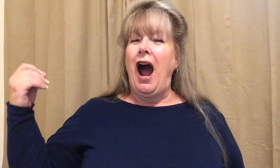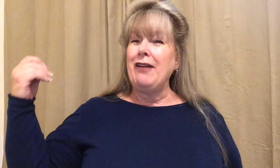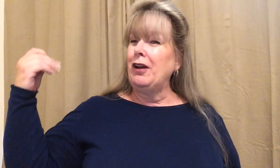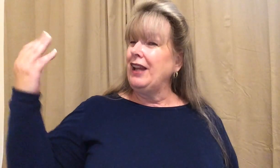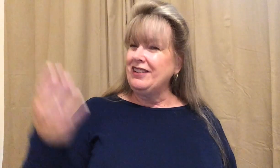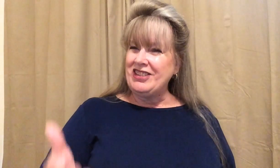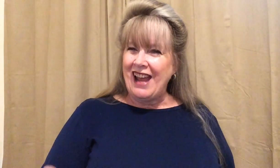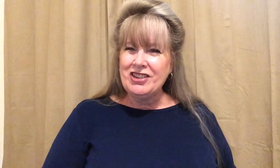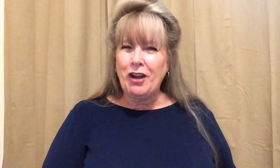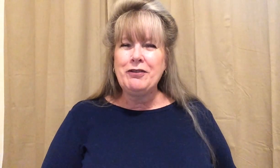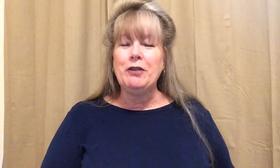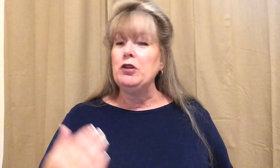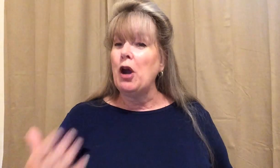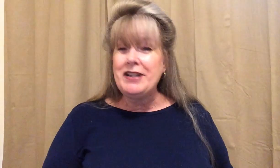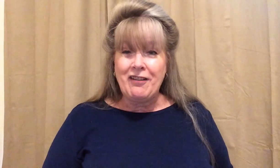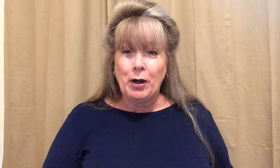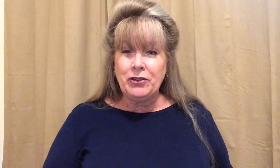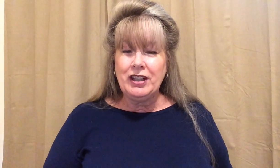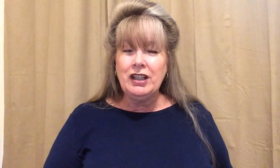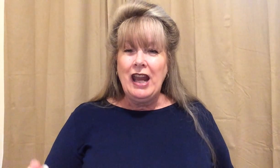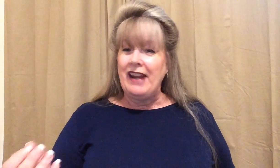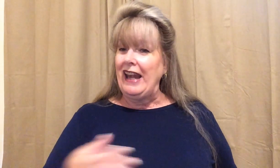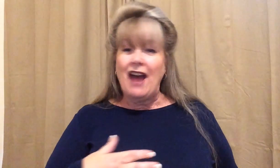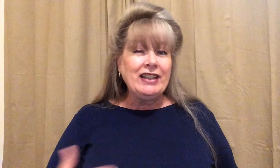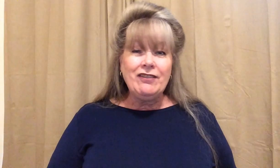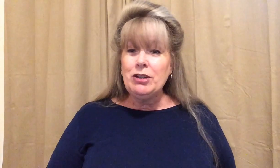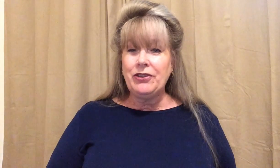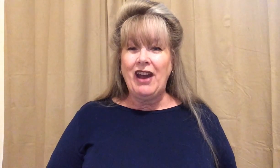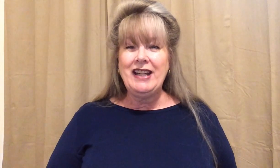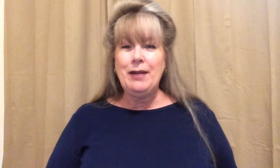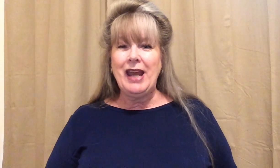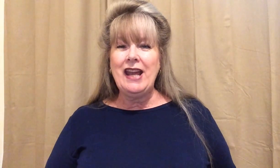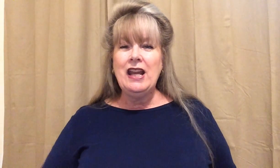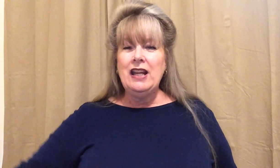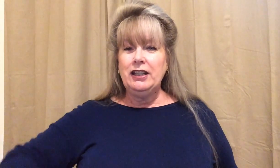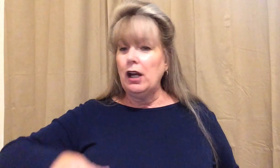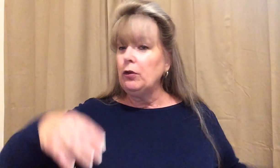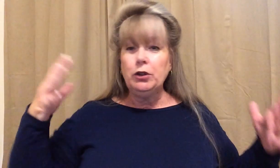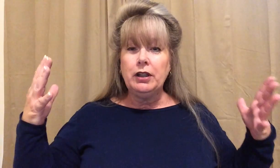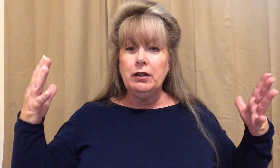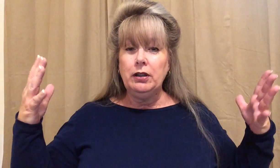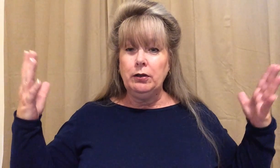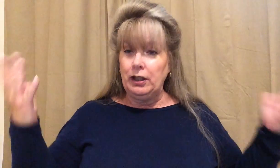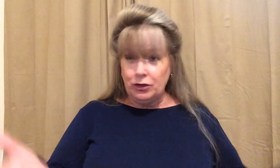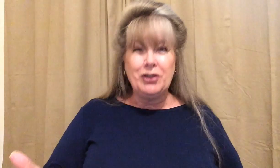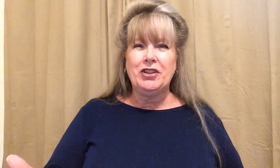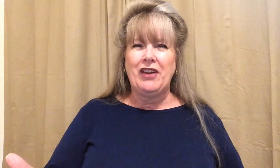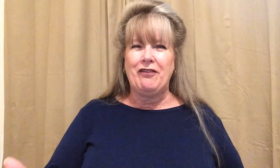I'd like to challenge all of you, if you know a deaf person and they haven't given you a sign name yet, you could introduce yourself and